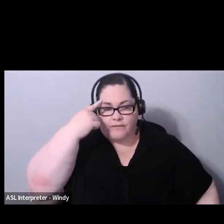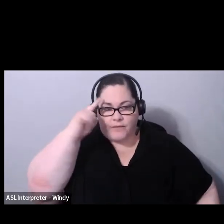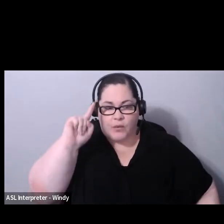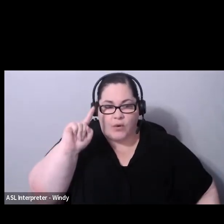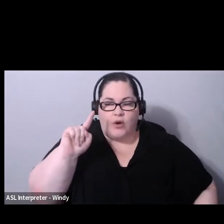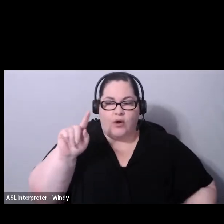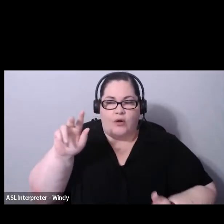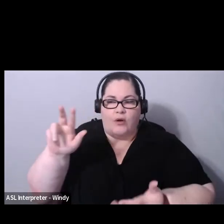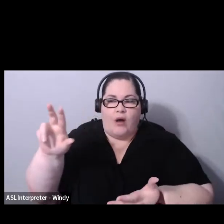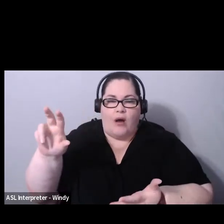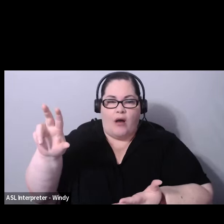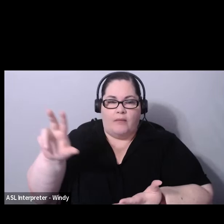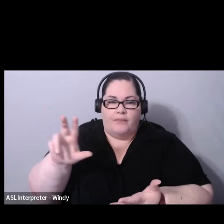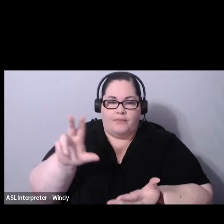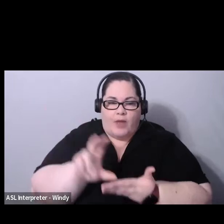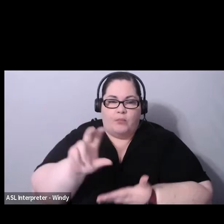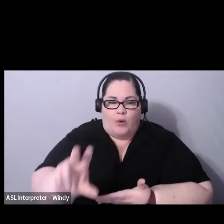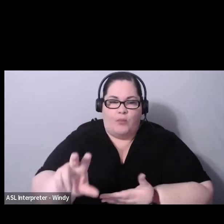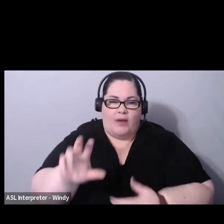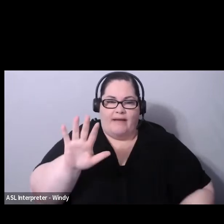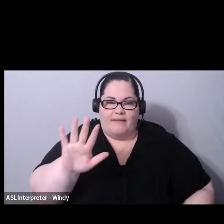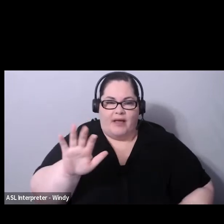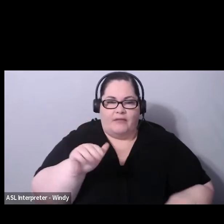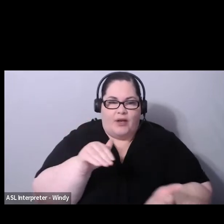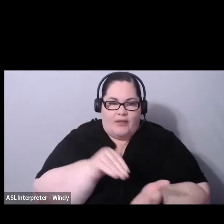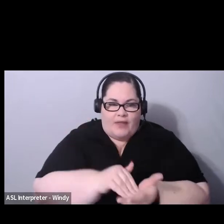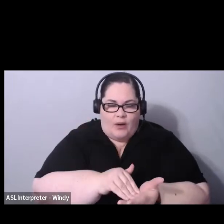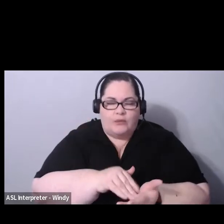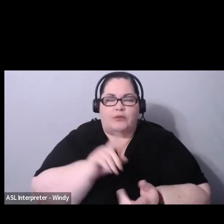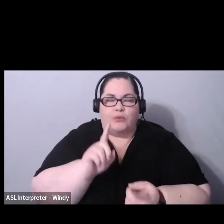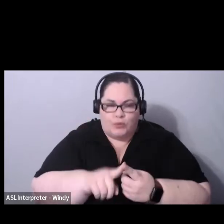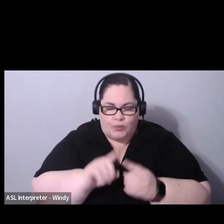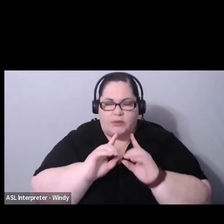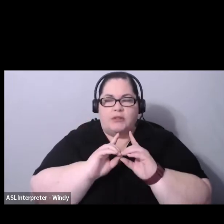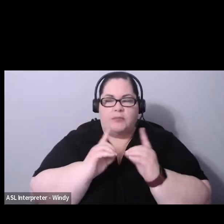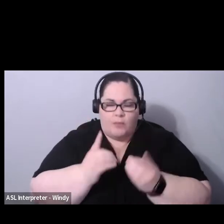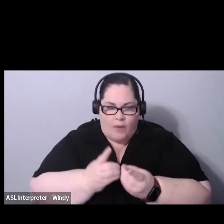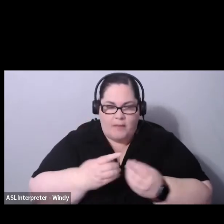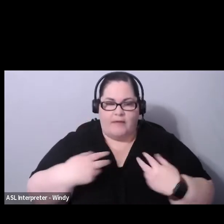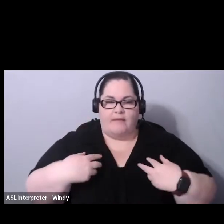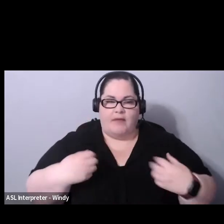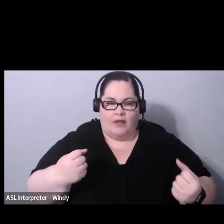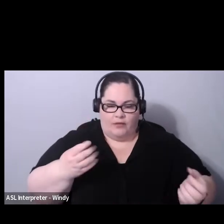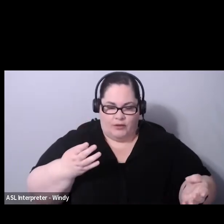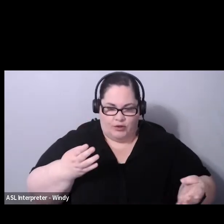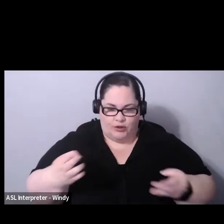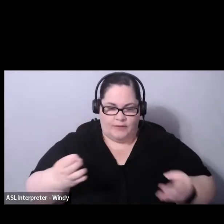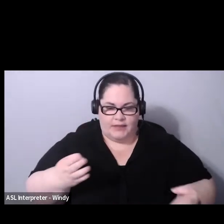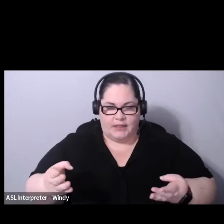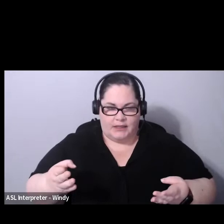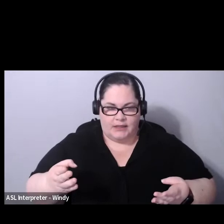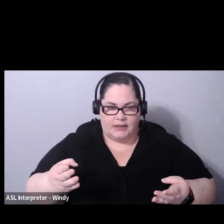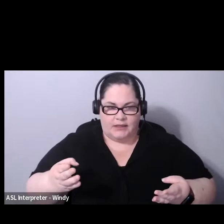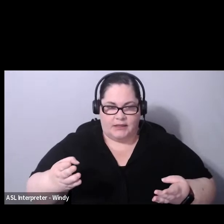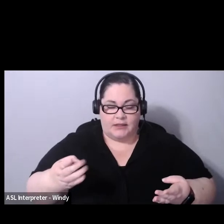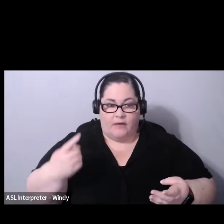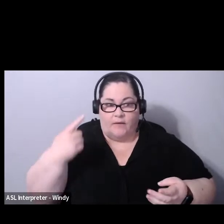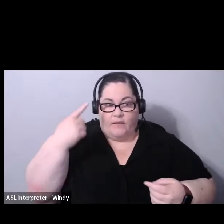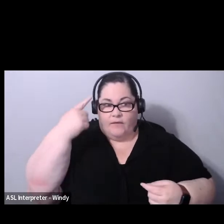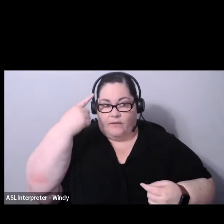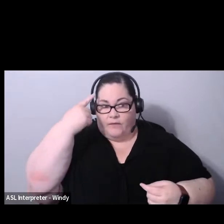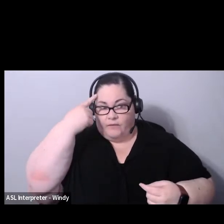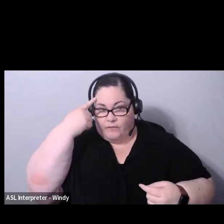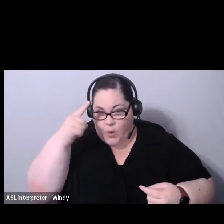appropriate $500,000 to the Department of Health Services to distribute to a